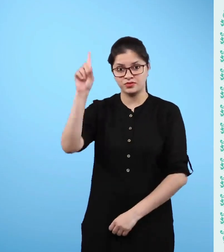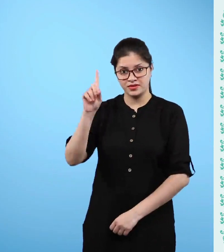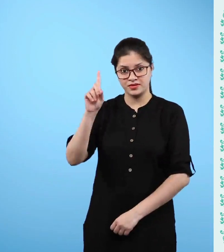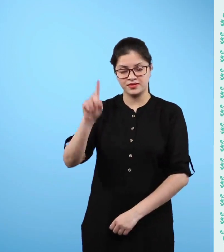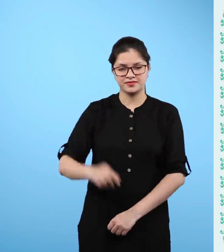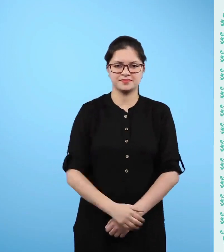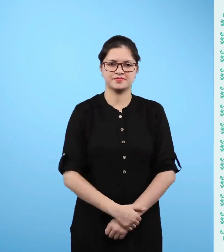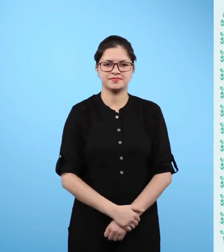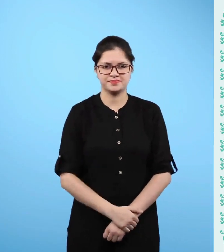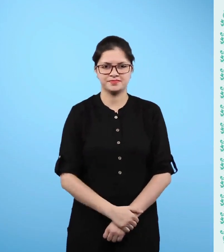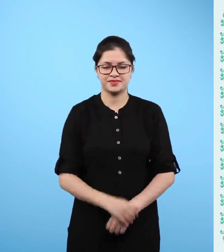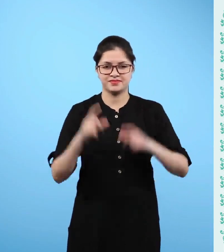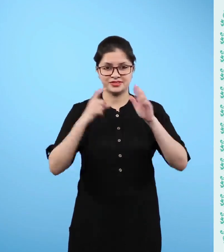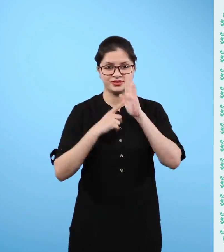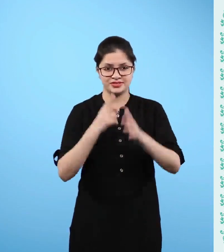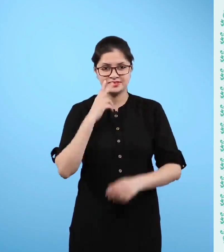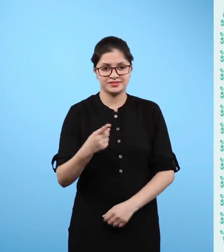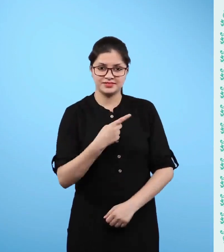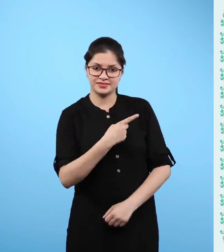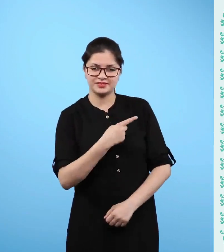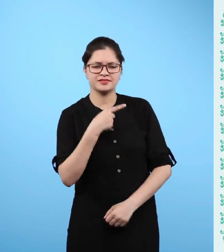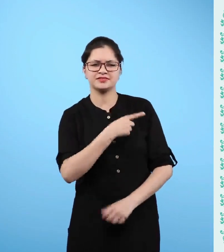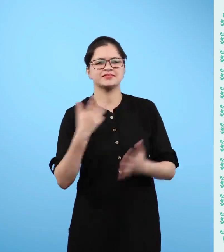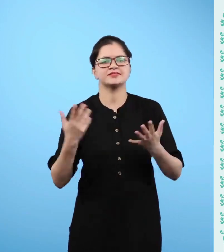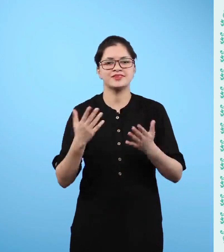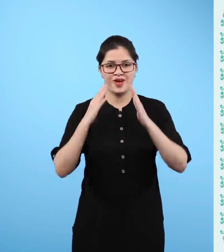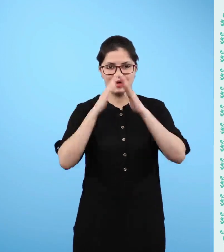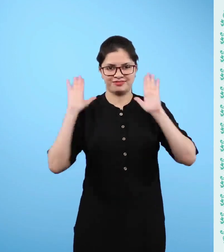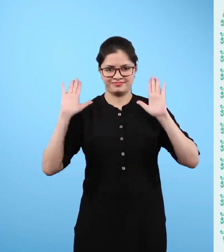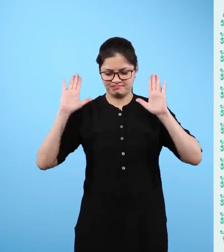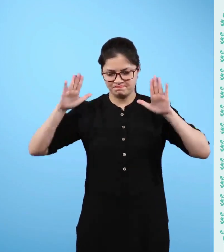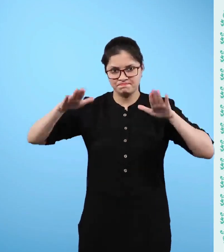1. Observe this floor map of a house.